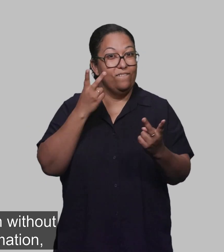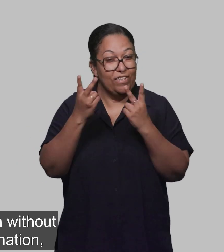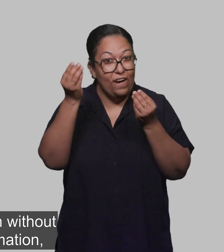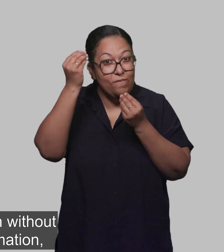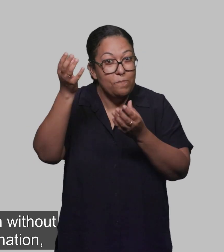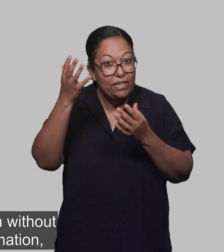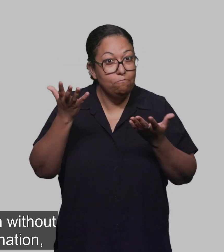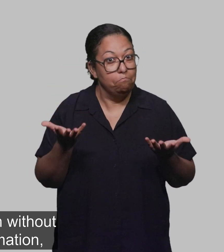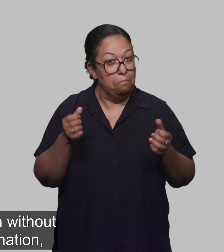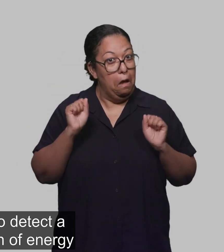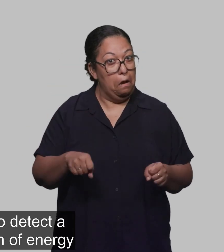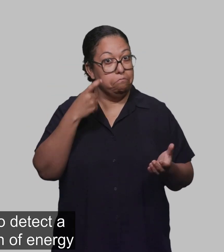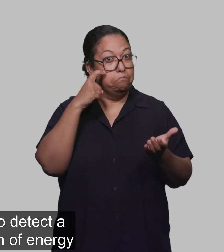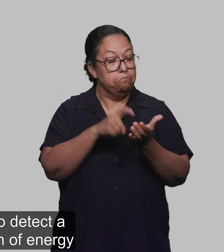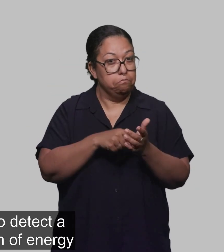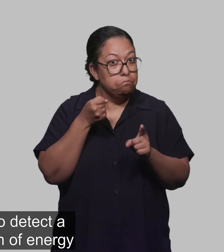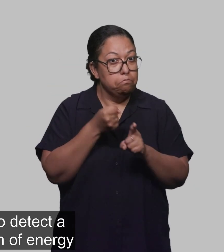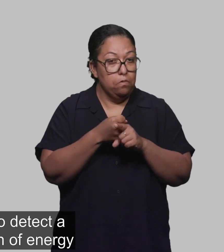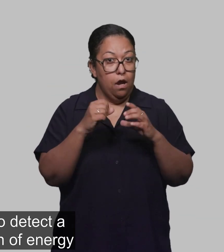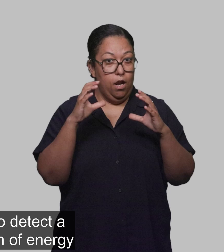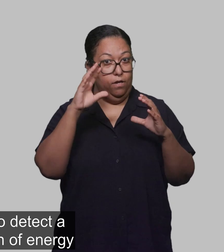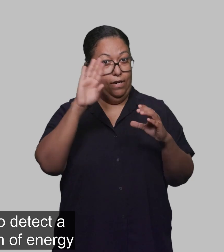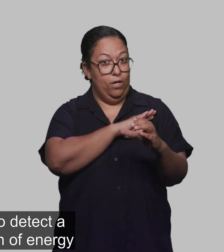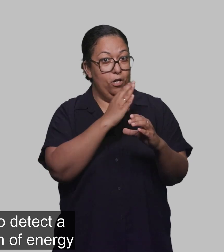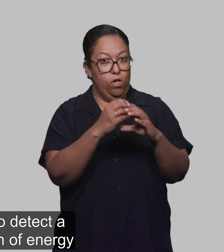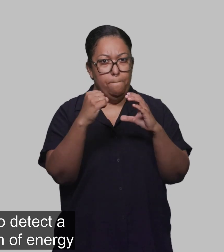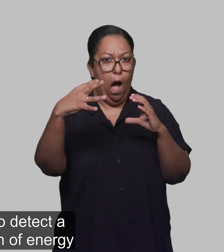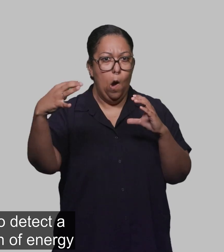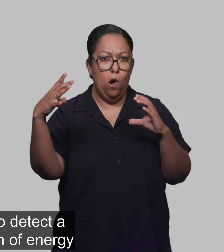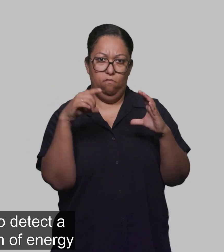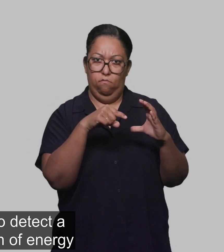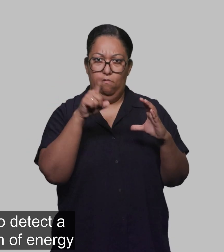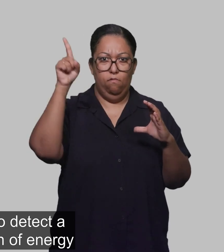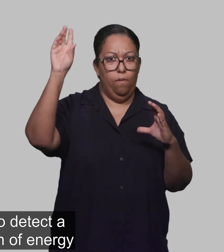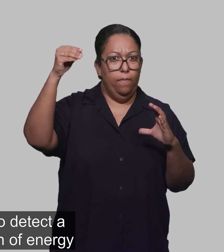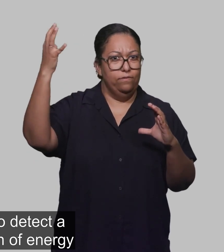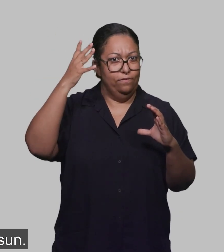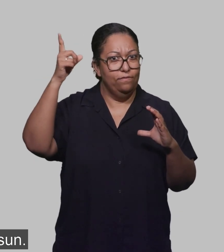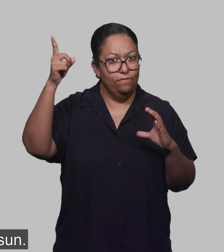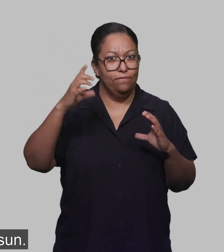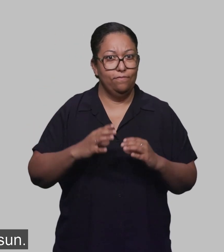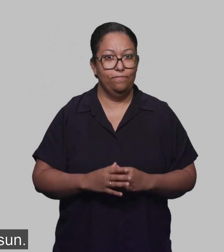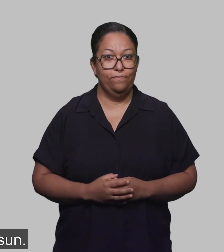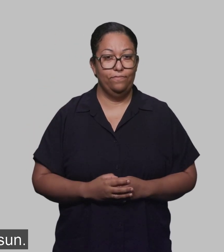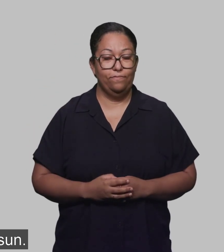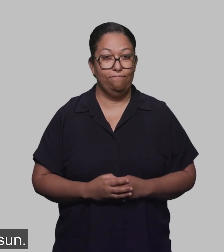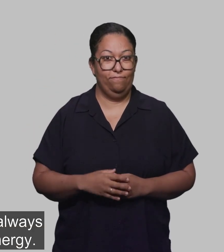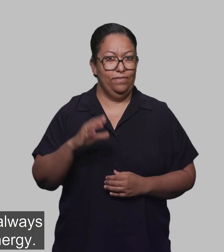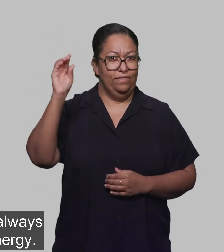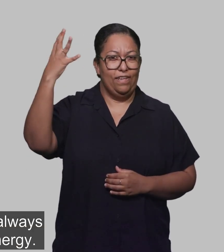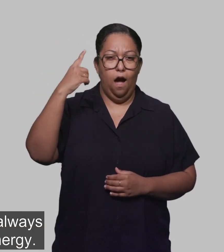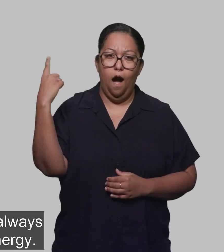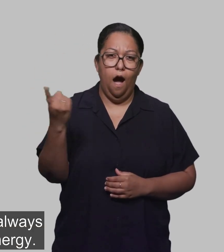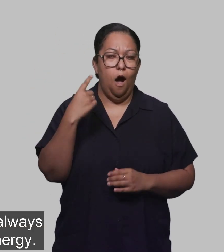without visual information, we were able to detect a sudden emission of energy from the sun. The